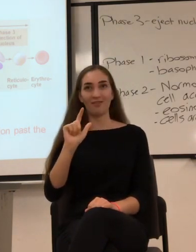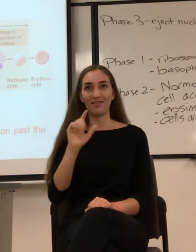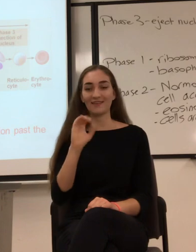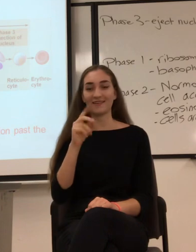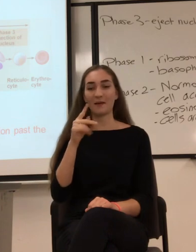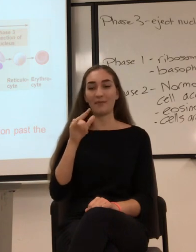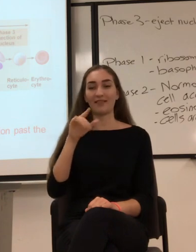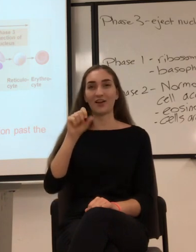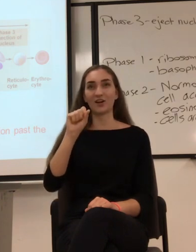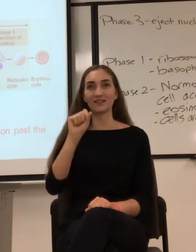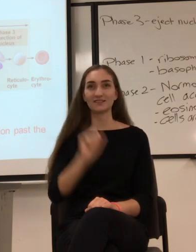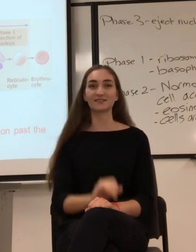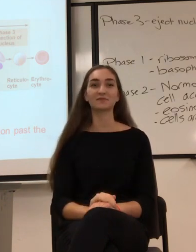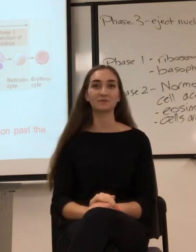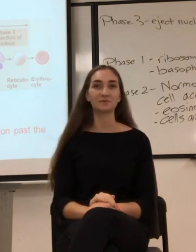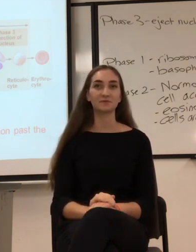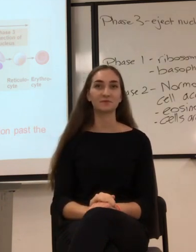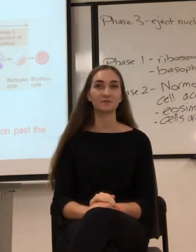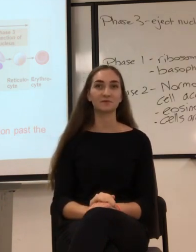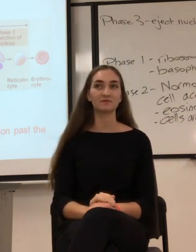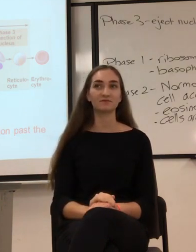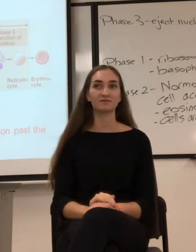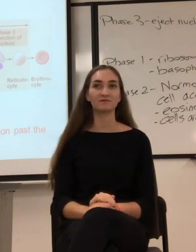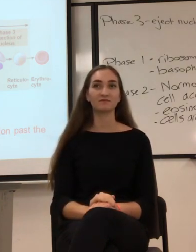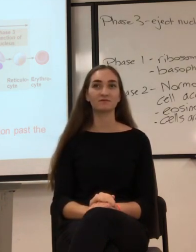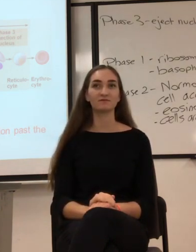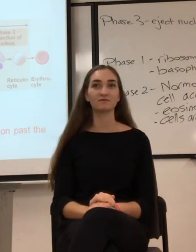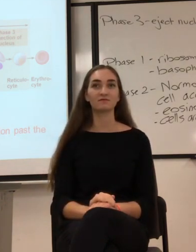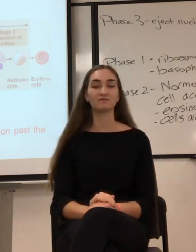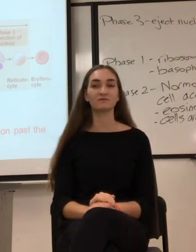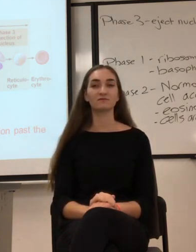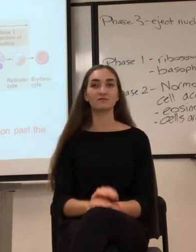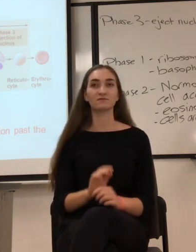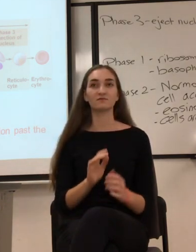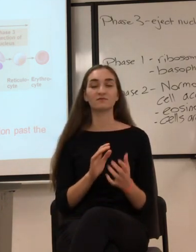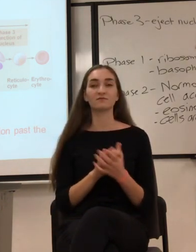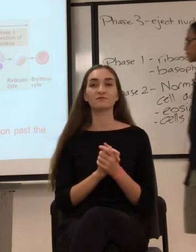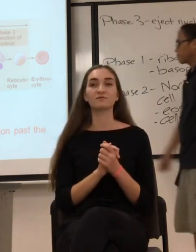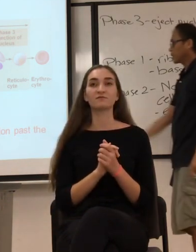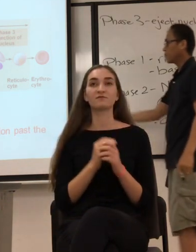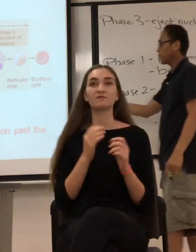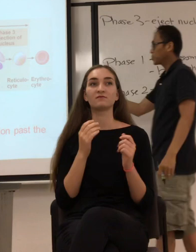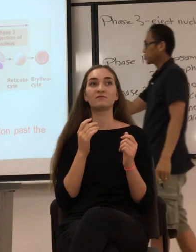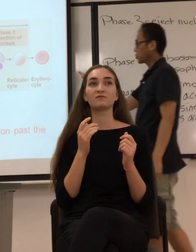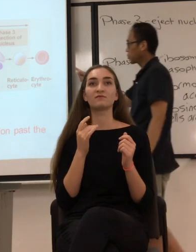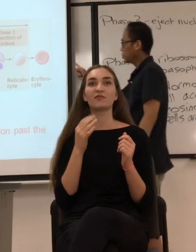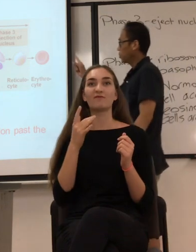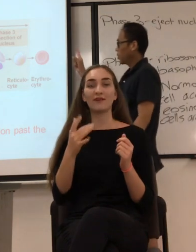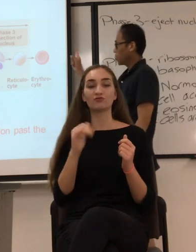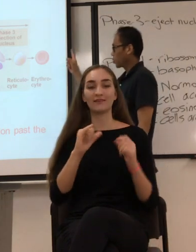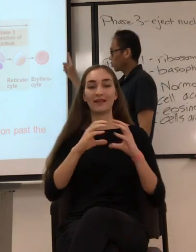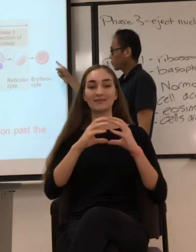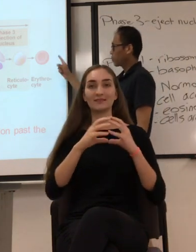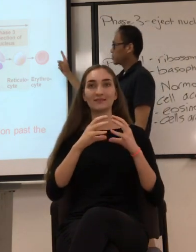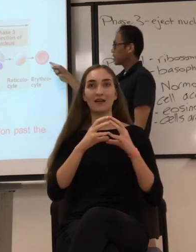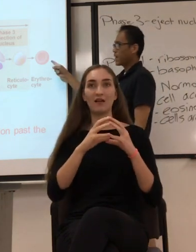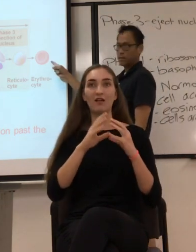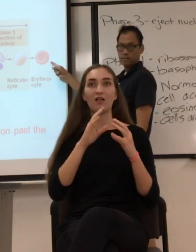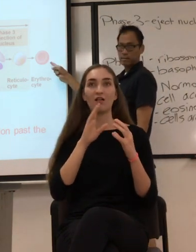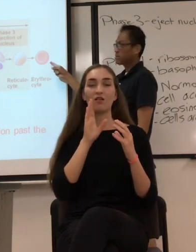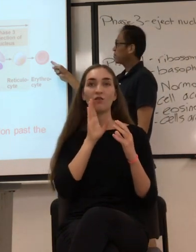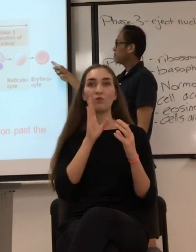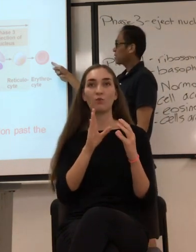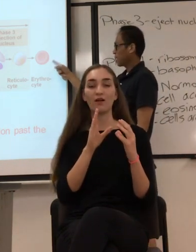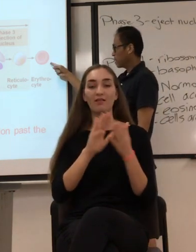capillaries. Get into the bloodstream. And eventually you'll pucker and become a mature